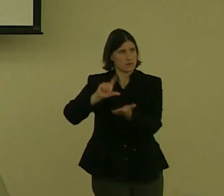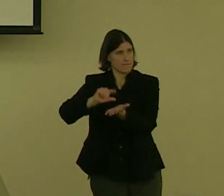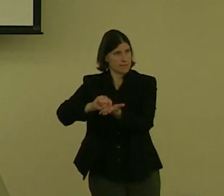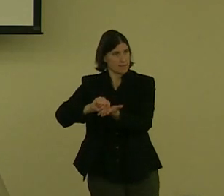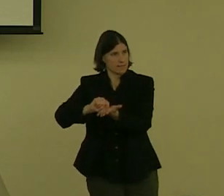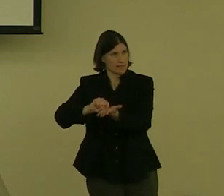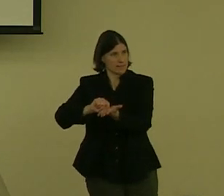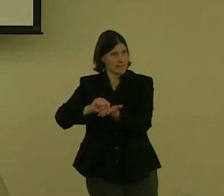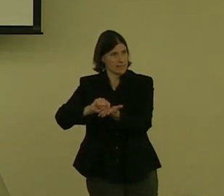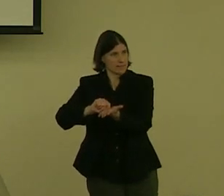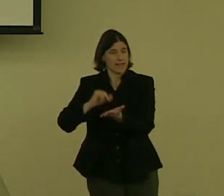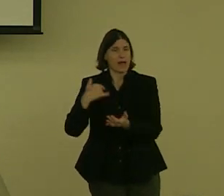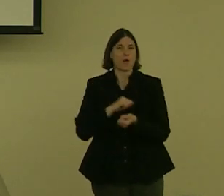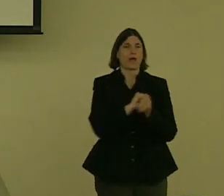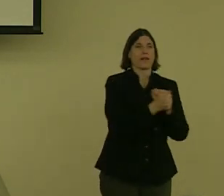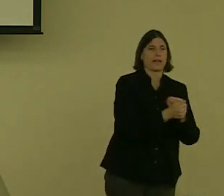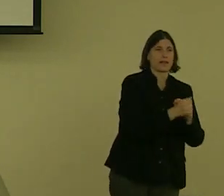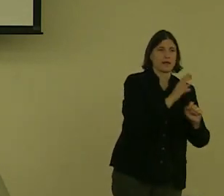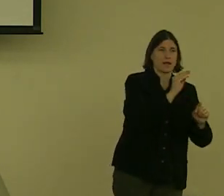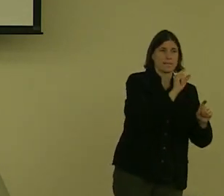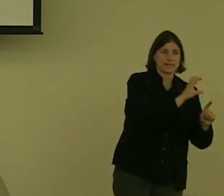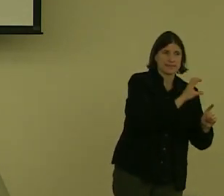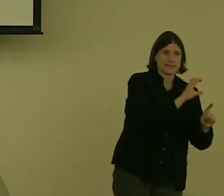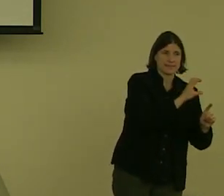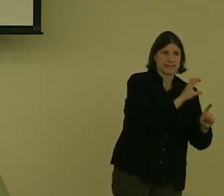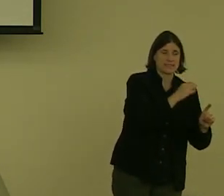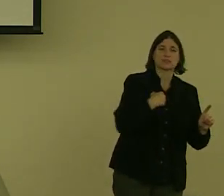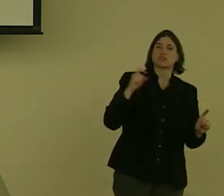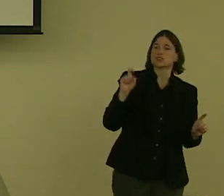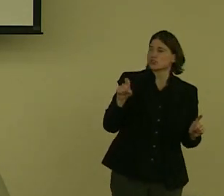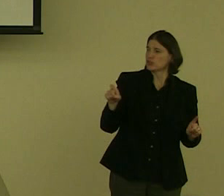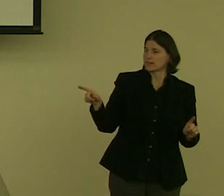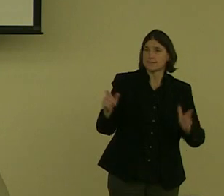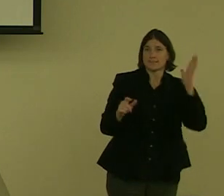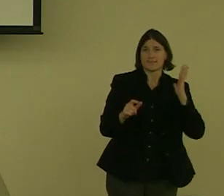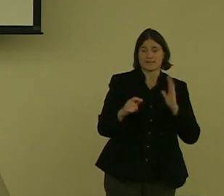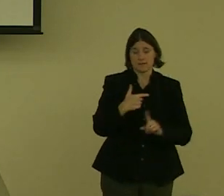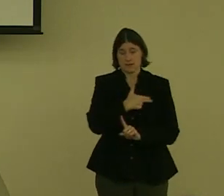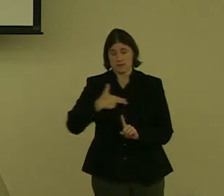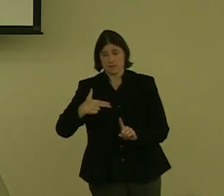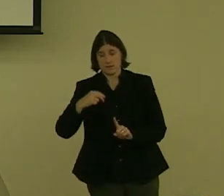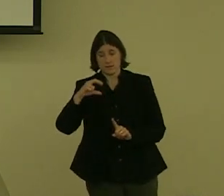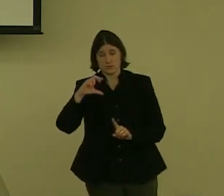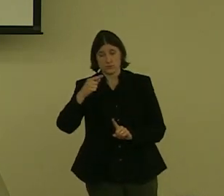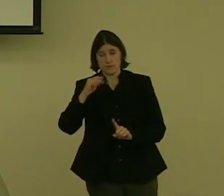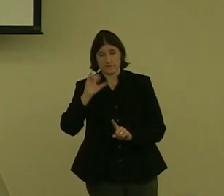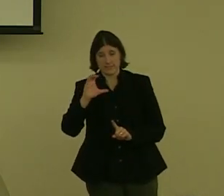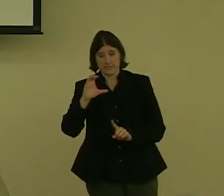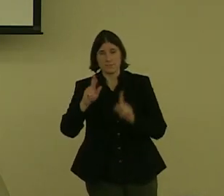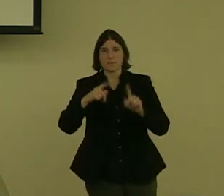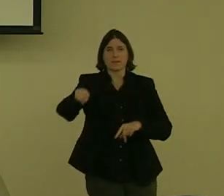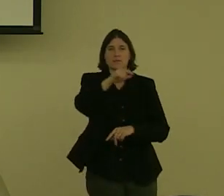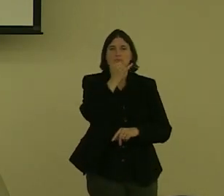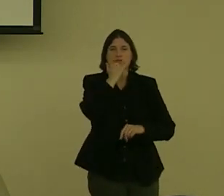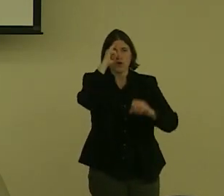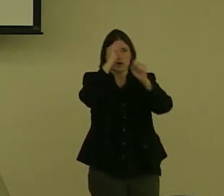But it's not a term that I enjoy, and I think comics is a more honest and truer term